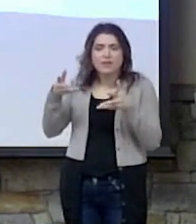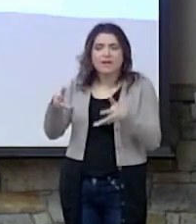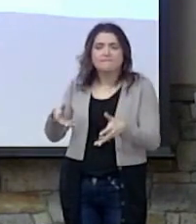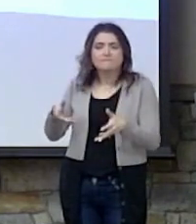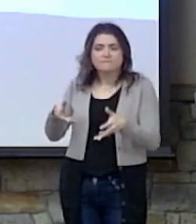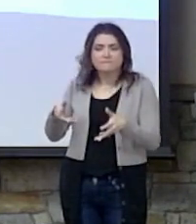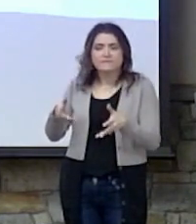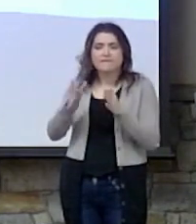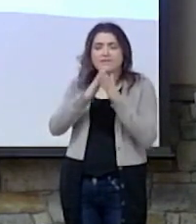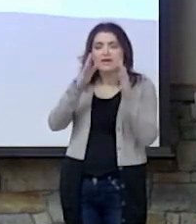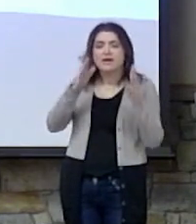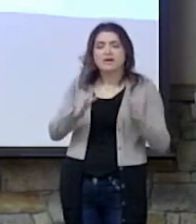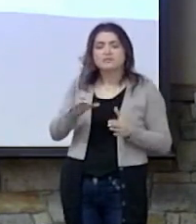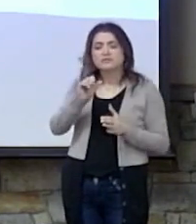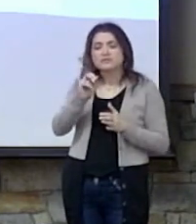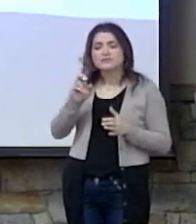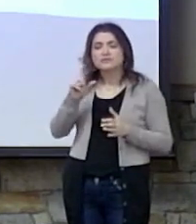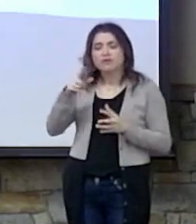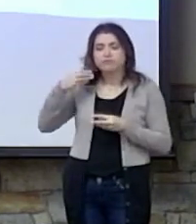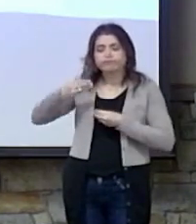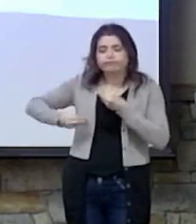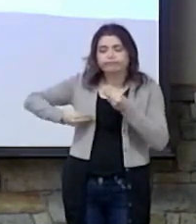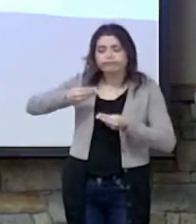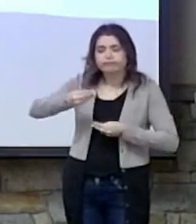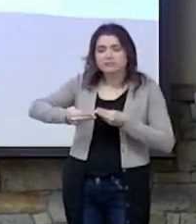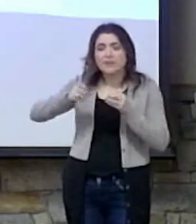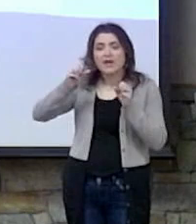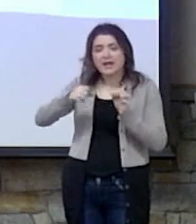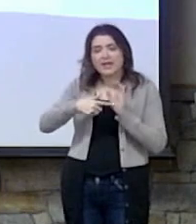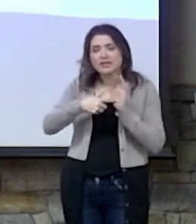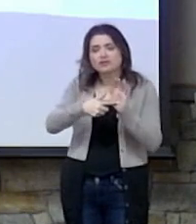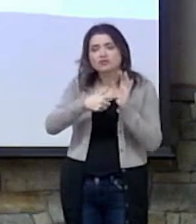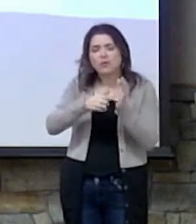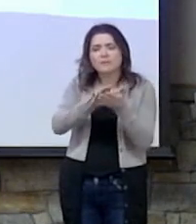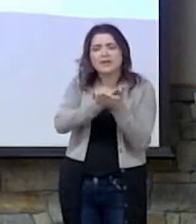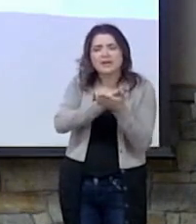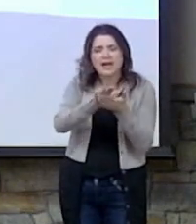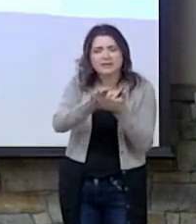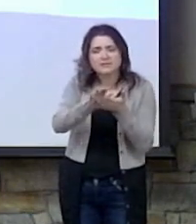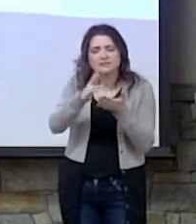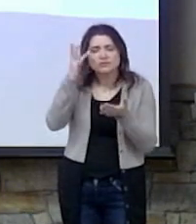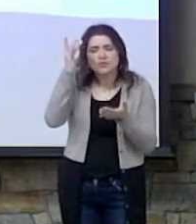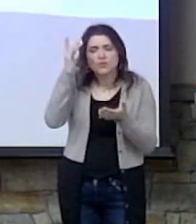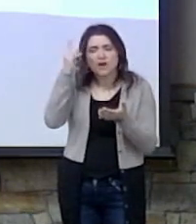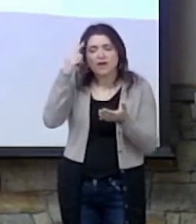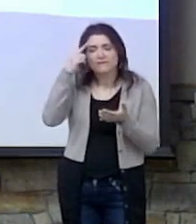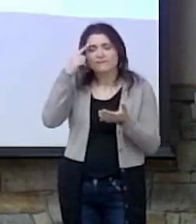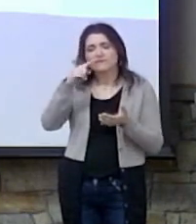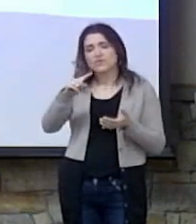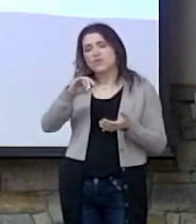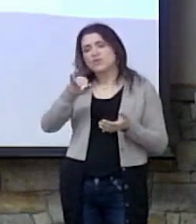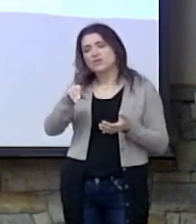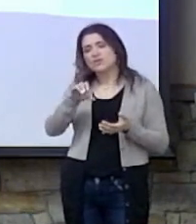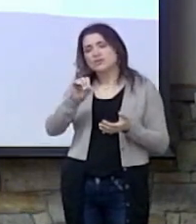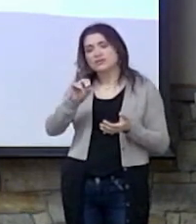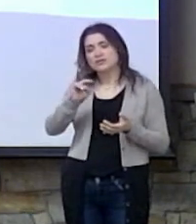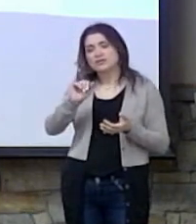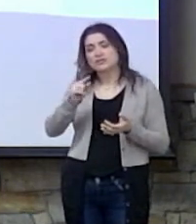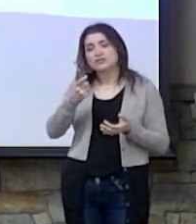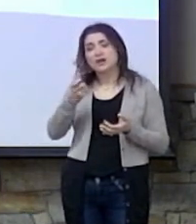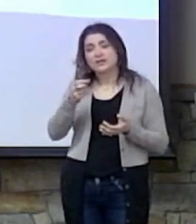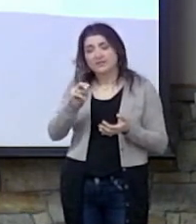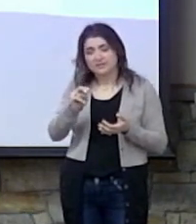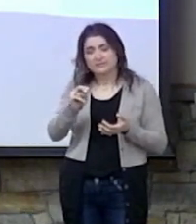the house of Saul, that I may show him kindness for Jonathan's sake? Now there was a servant of the house